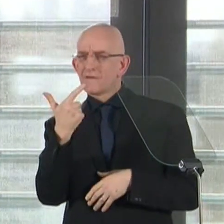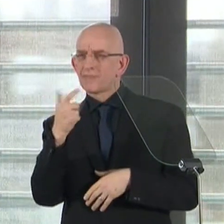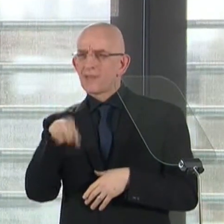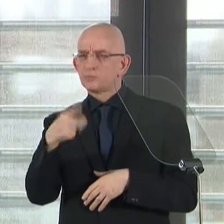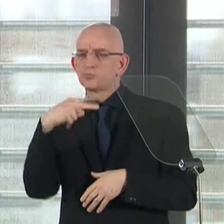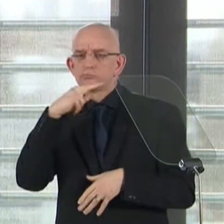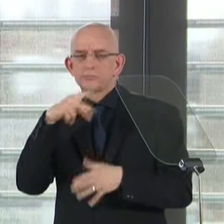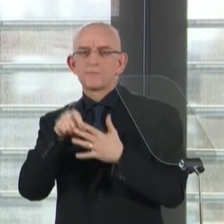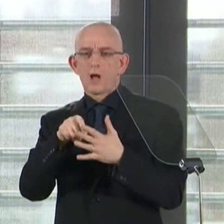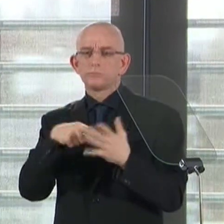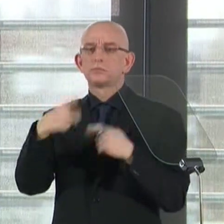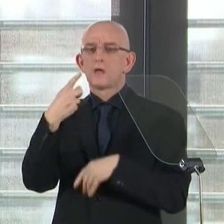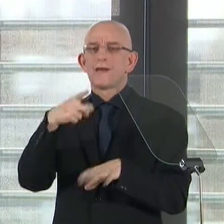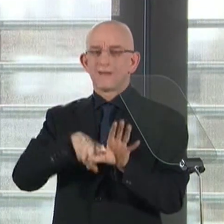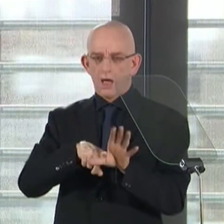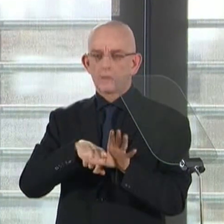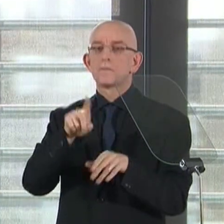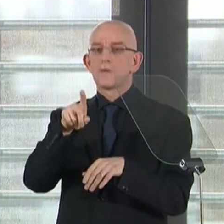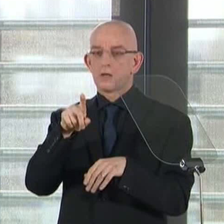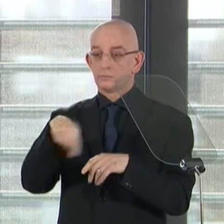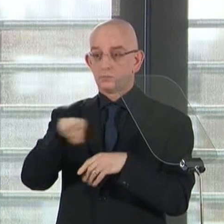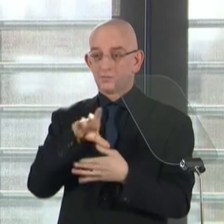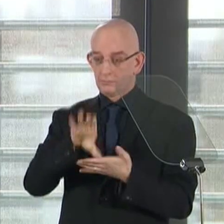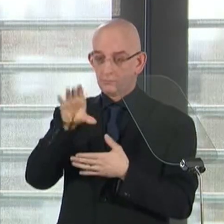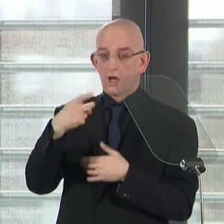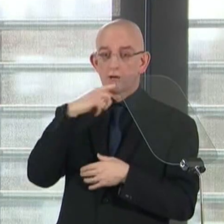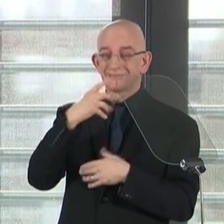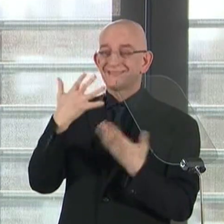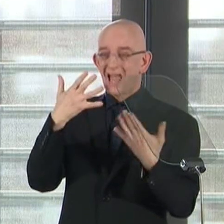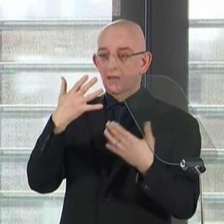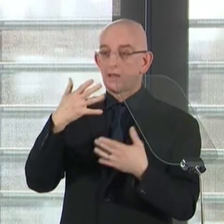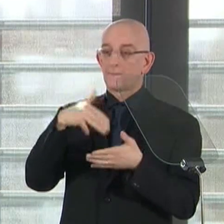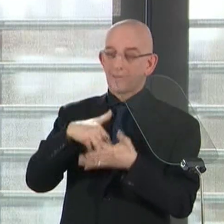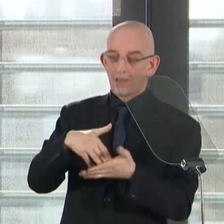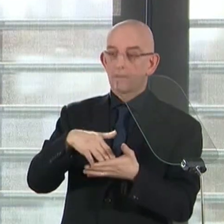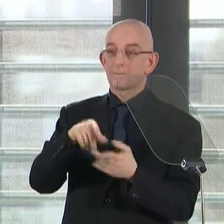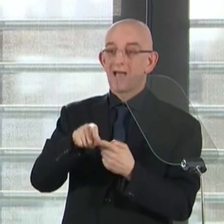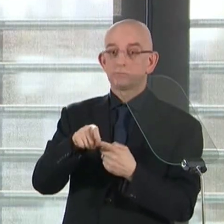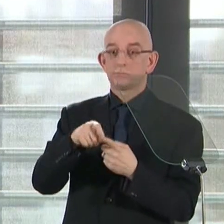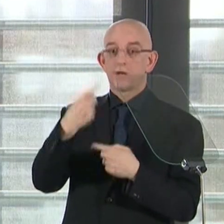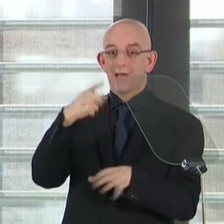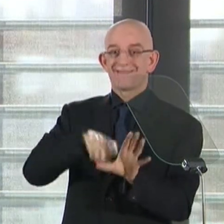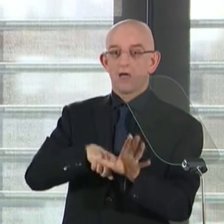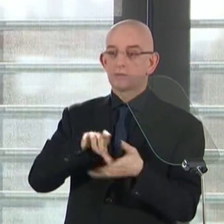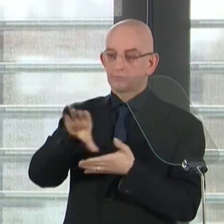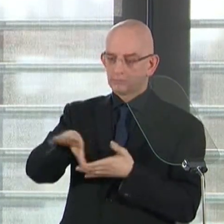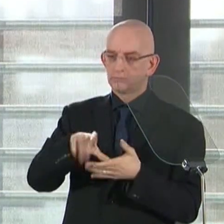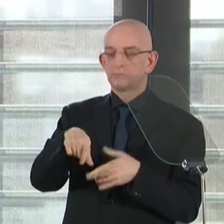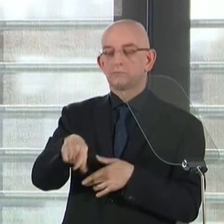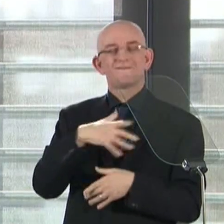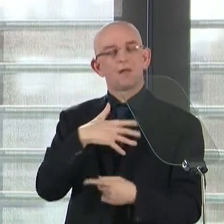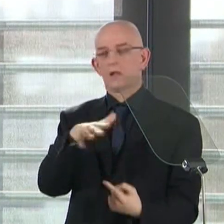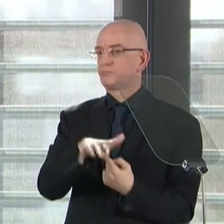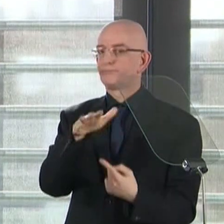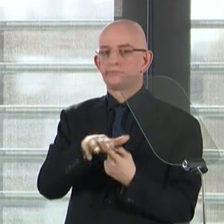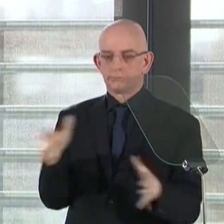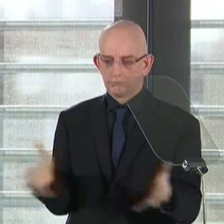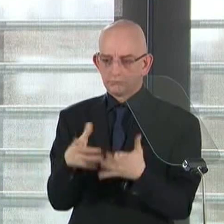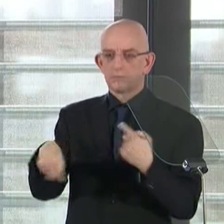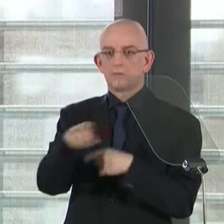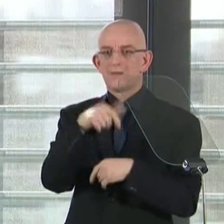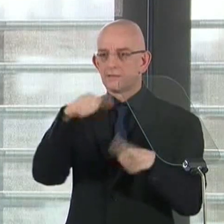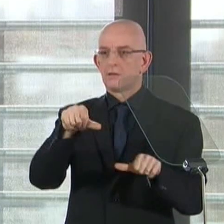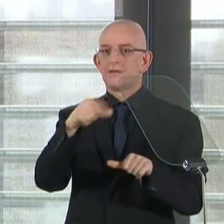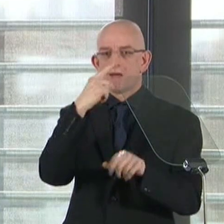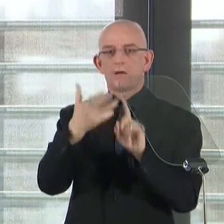on it in the past year. So I recognise the importance that it plays on making sure that people, as you rightly say, sometimes go long distances